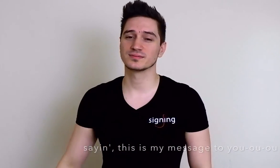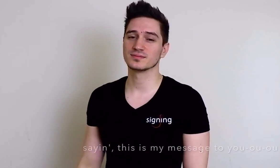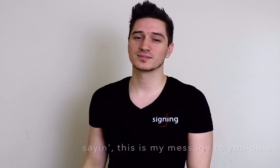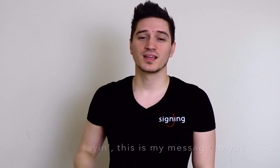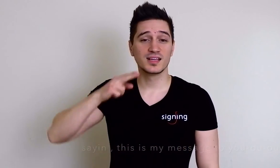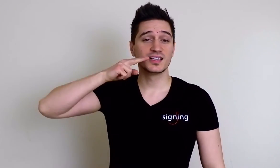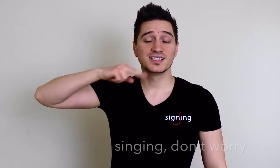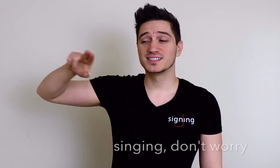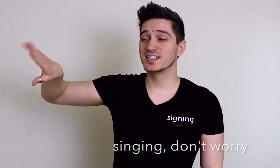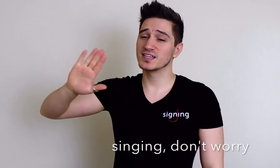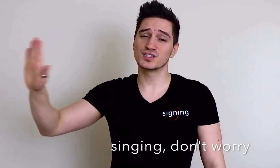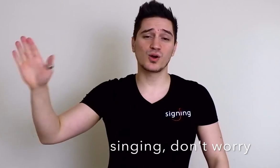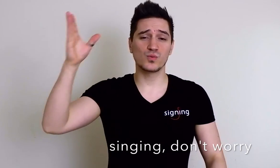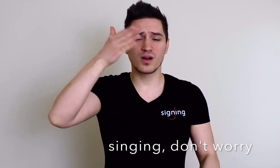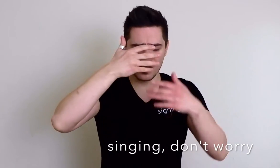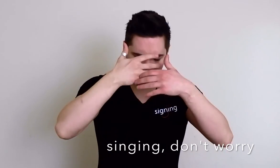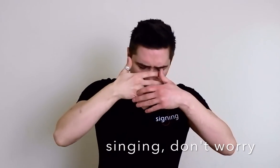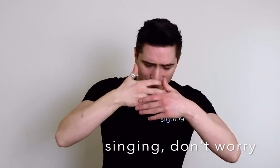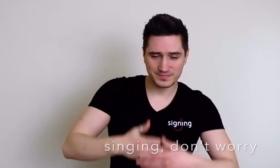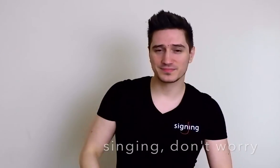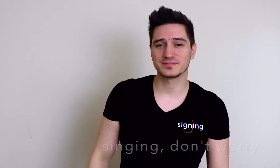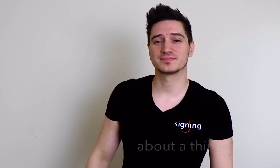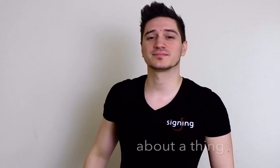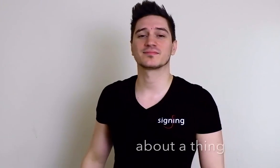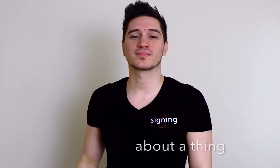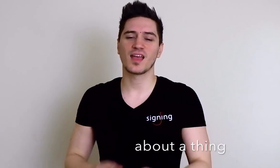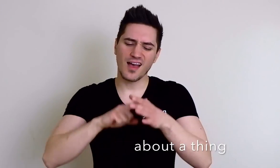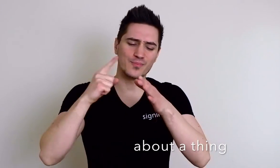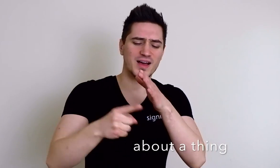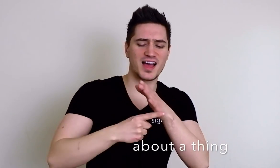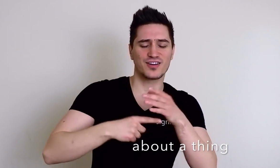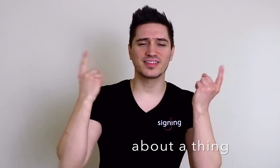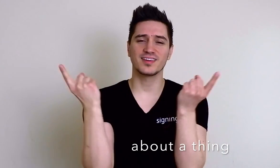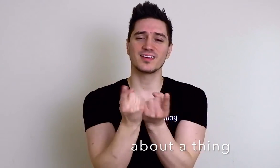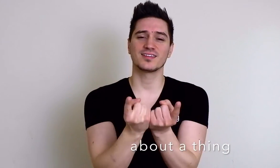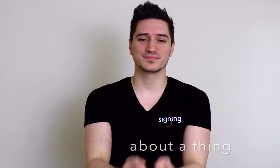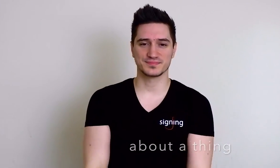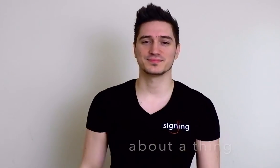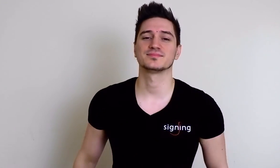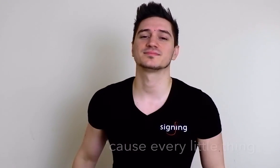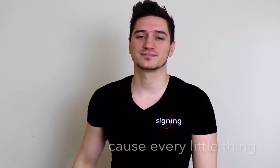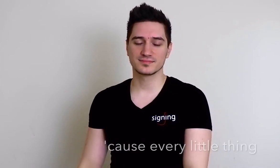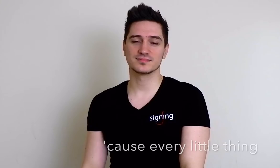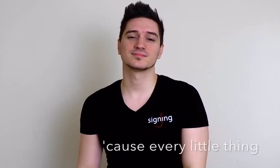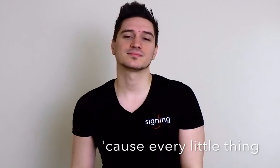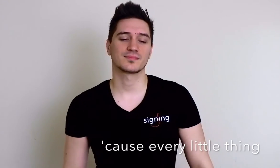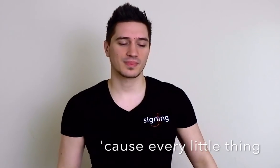good Singing, don't worry about a thing